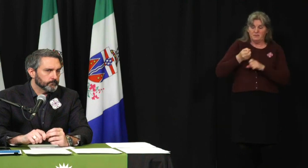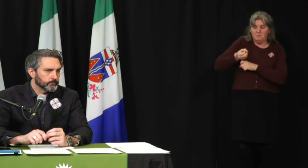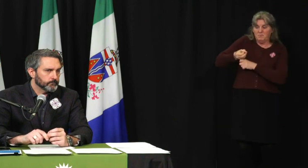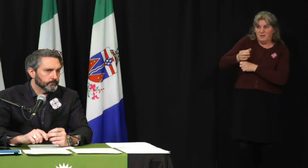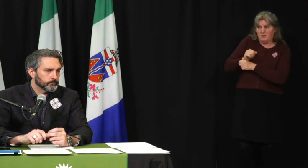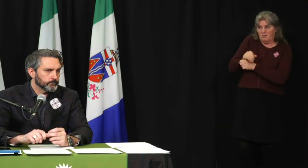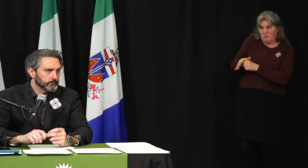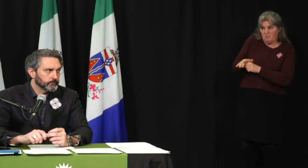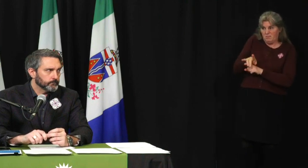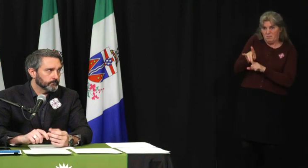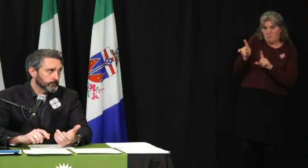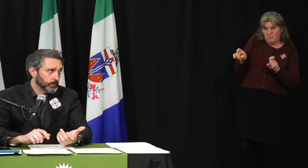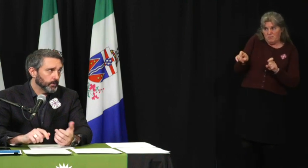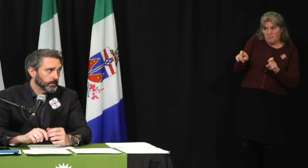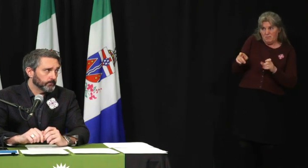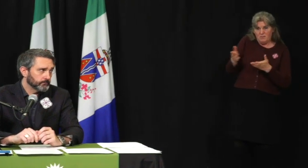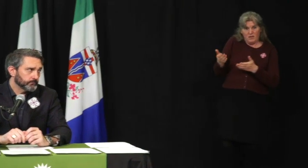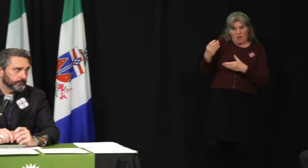these plans?